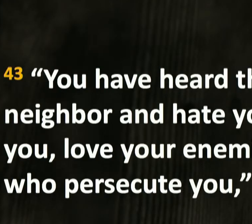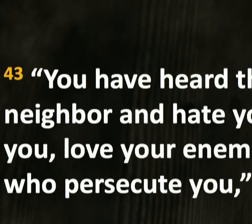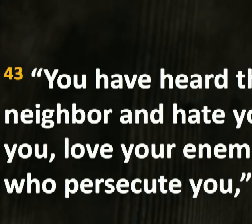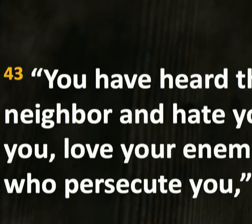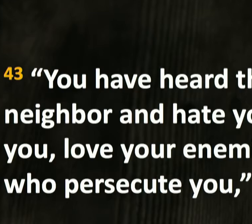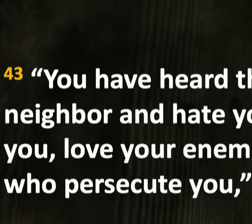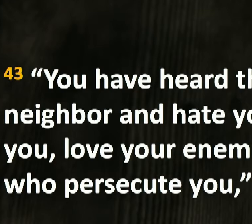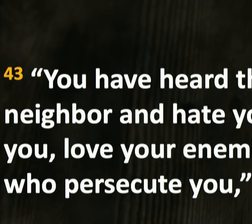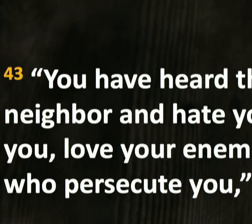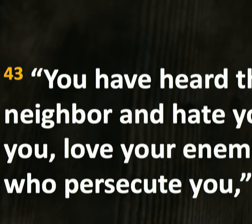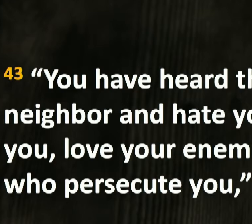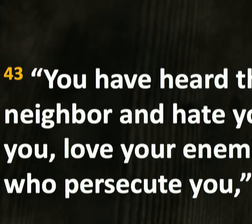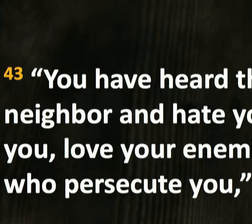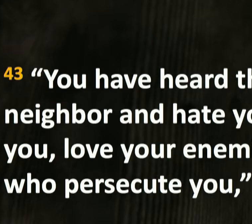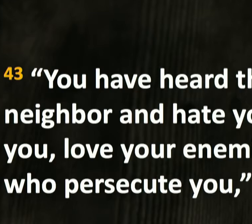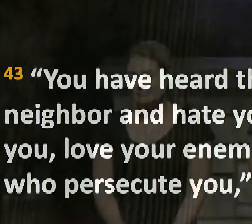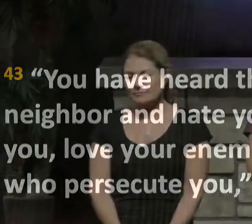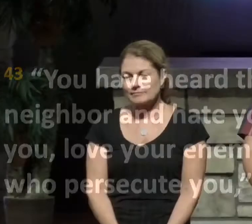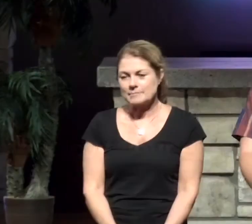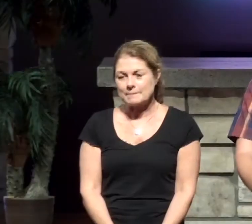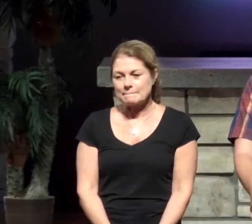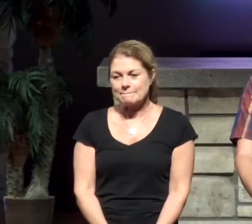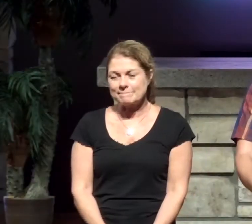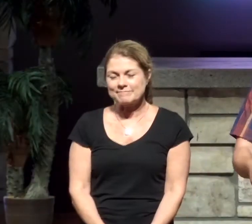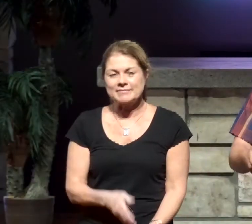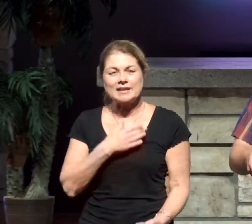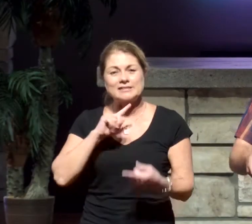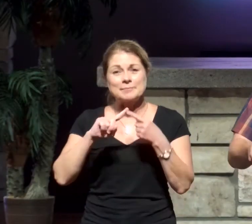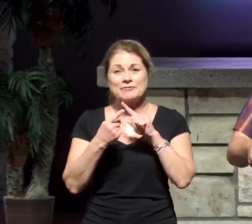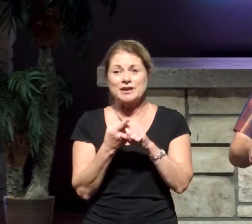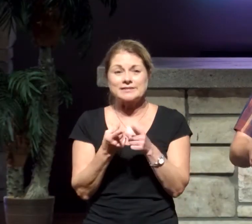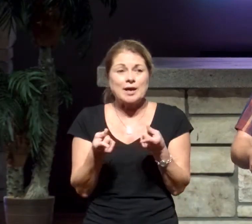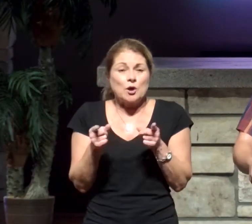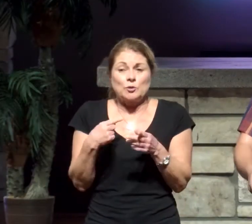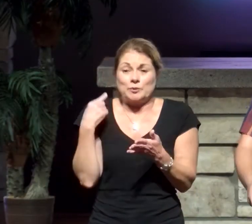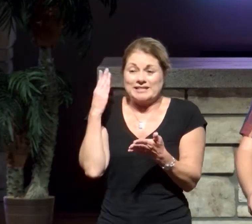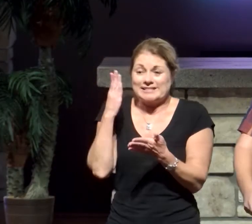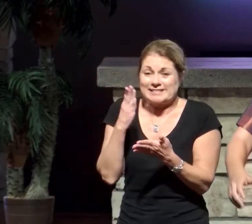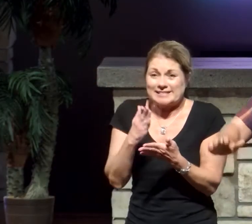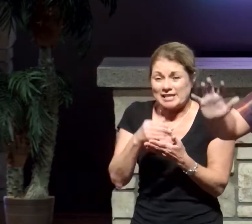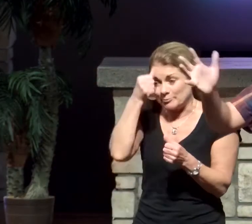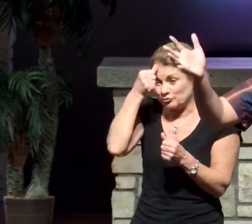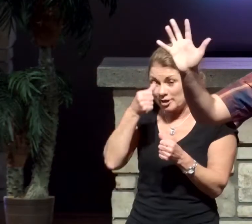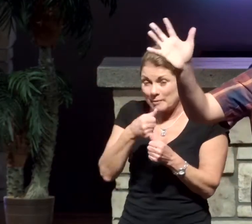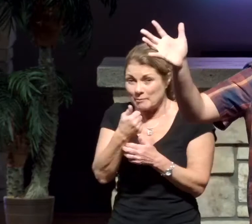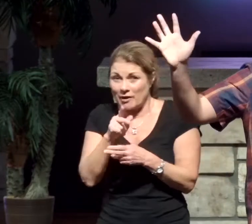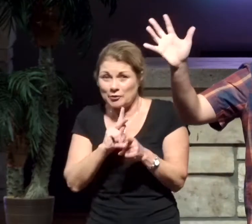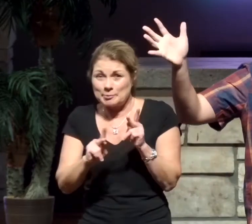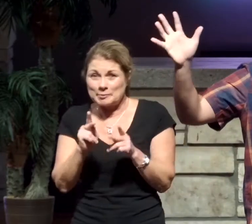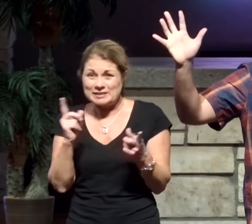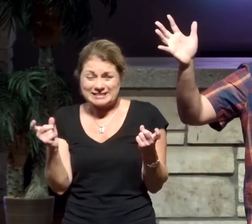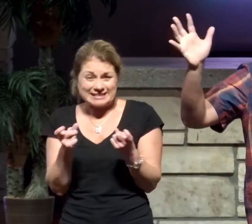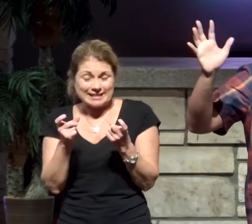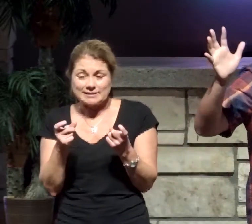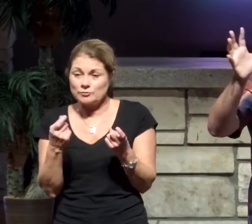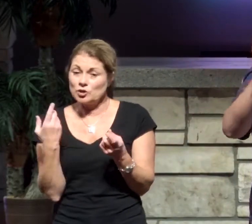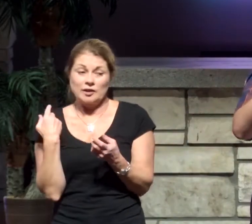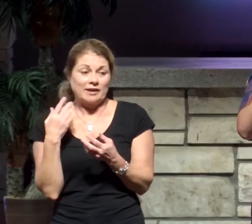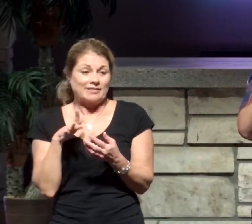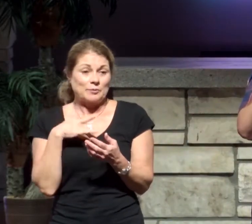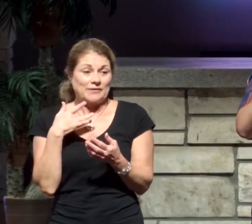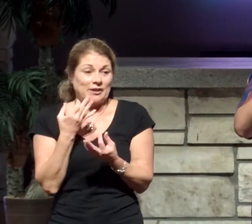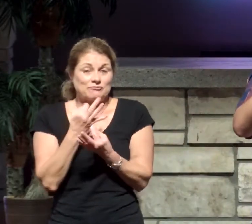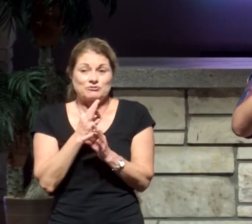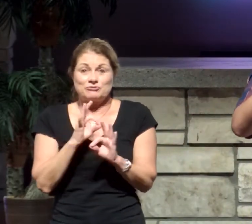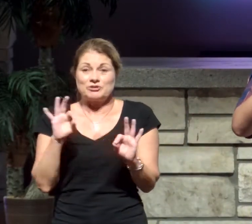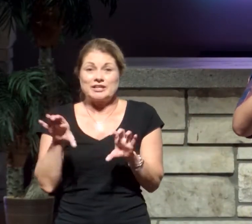those who persecute you. You see, friends, when we stop holding on to record of wrongs, all of a sudden we're freed up to do other